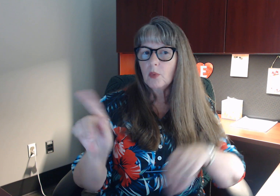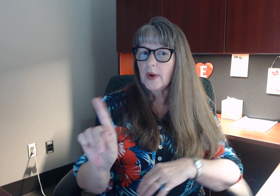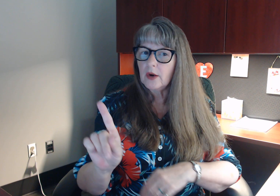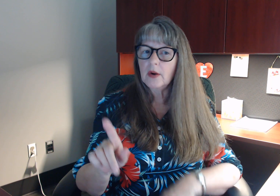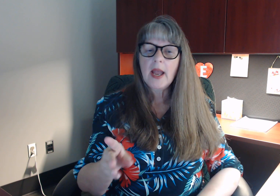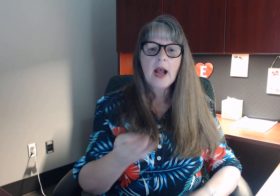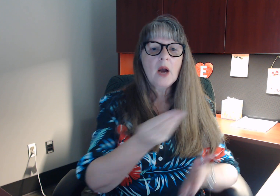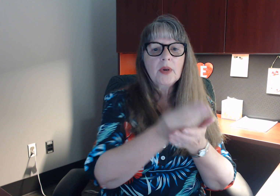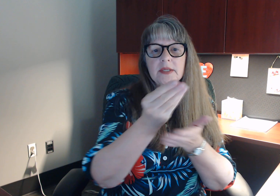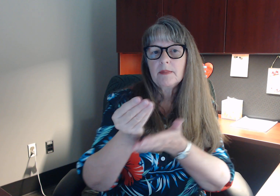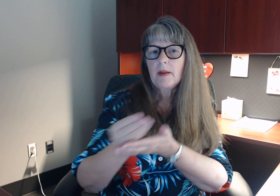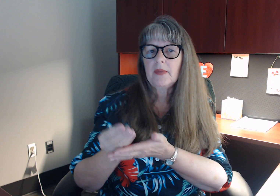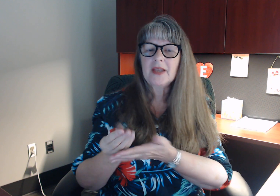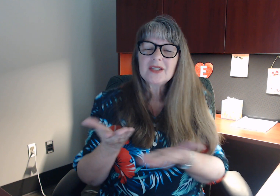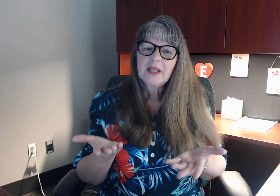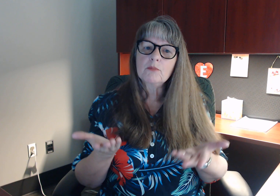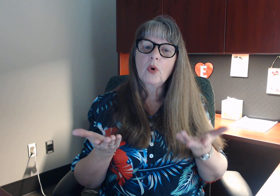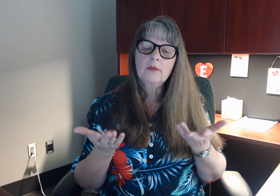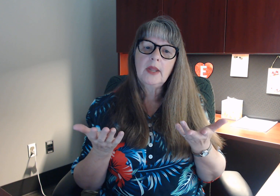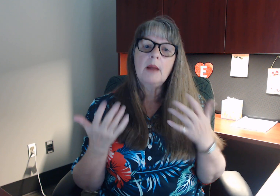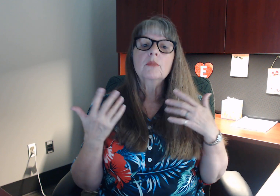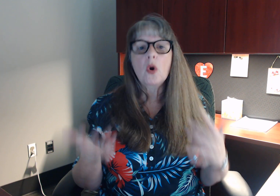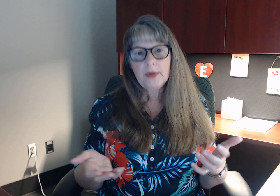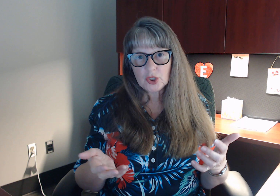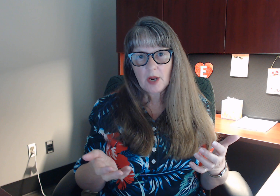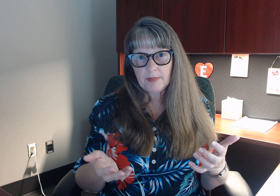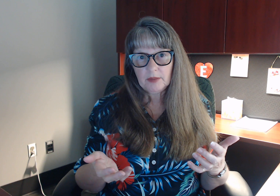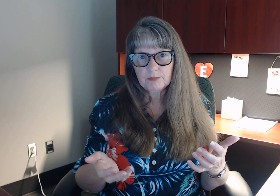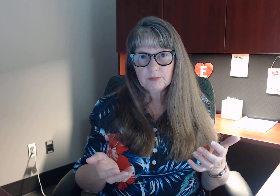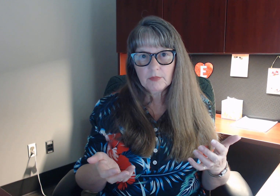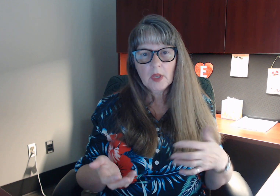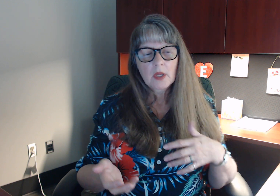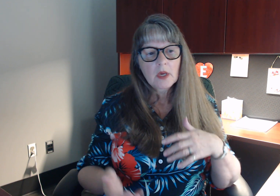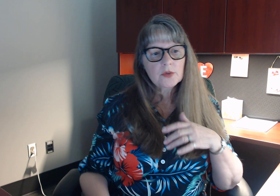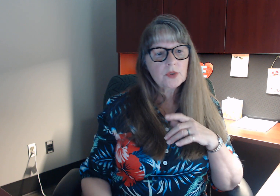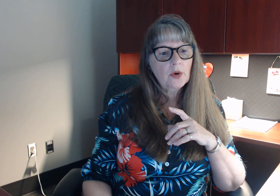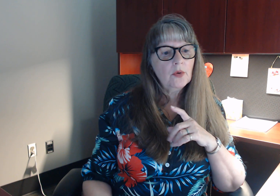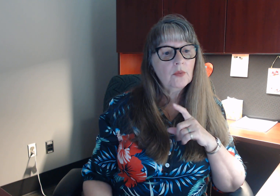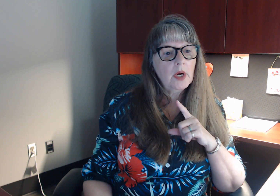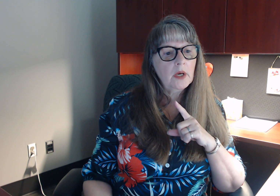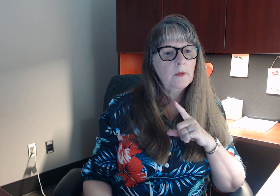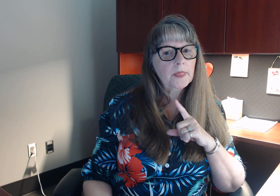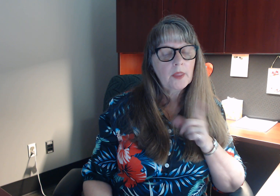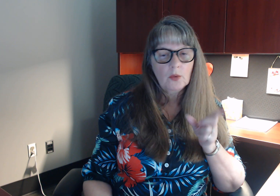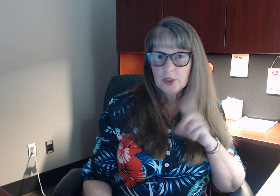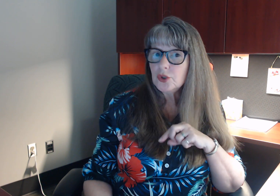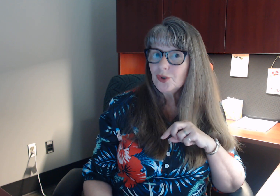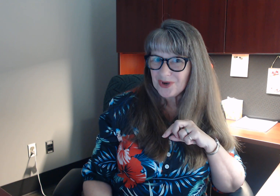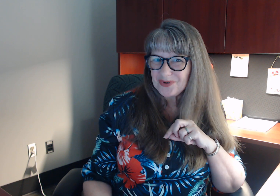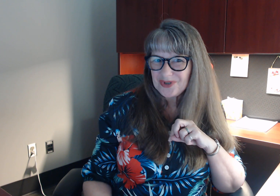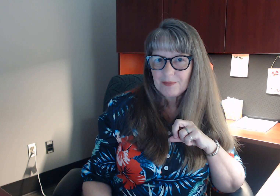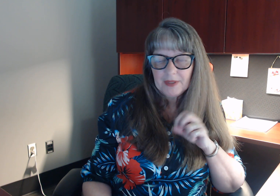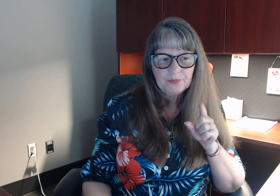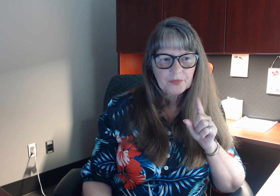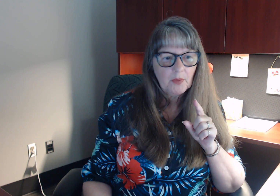where? I would not say bye, bye. That's like more of like I'm going shopping. So, or did you go shopping? All right, so,